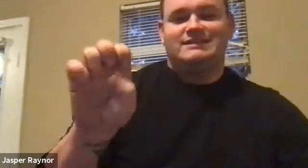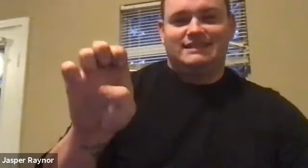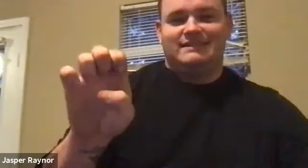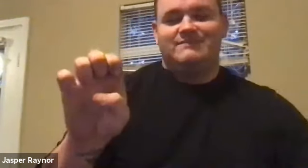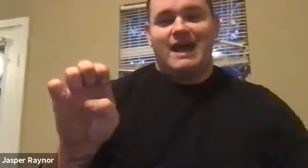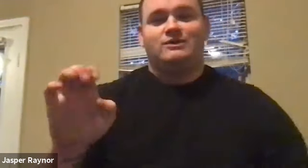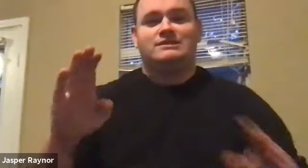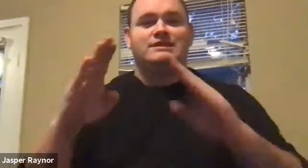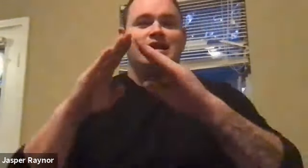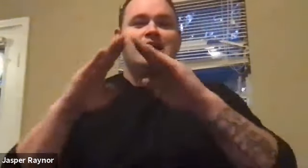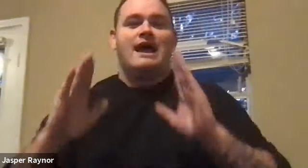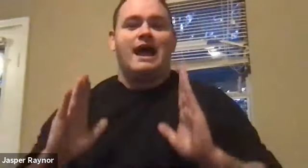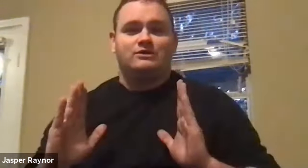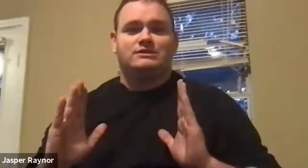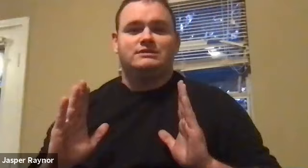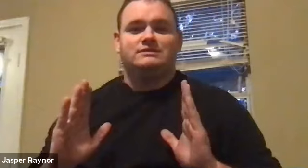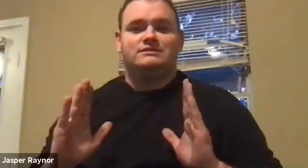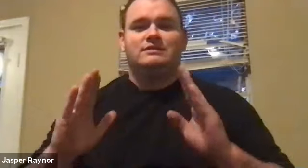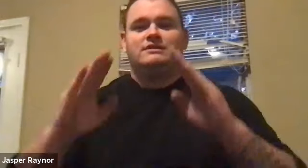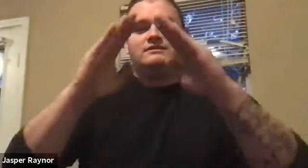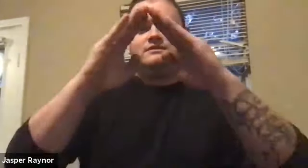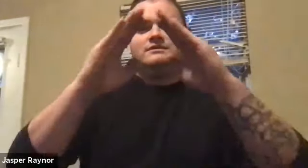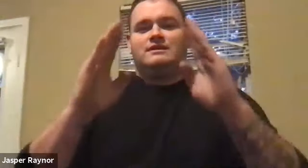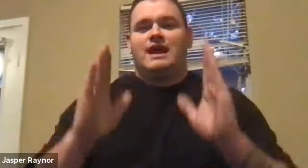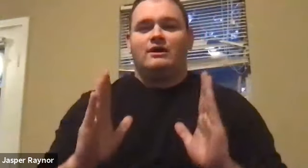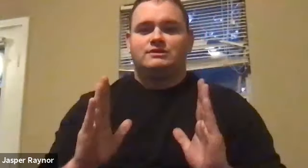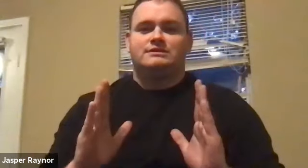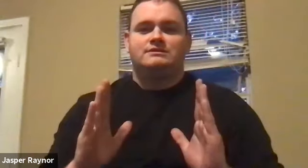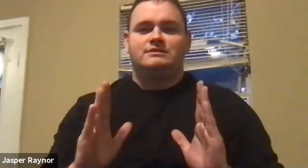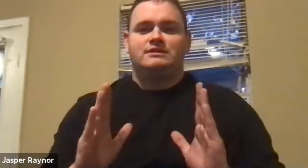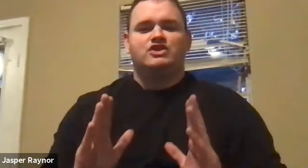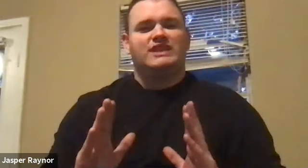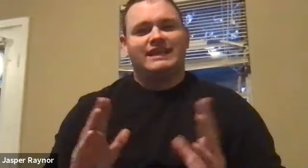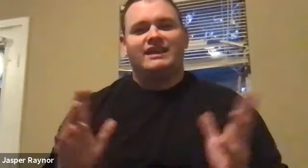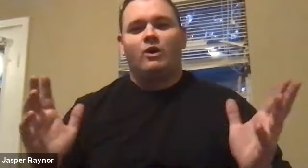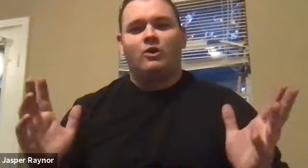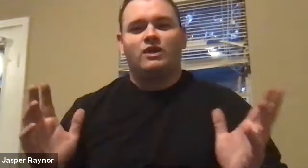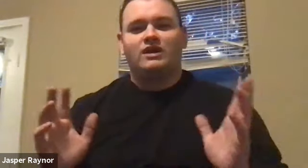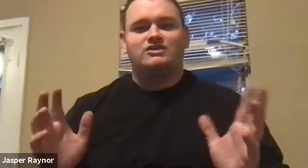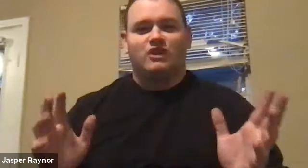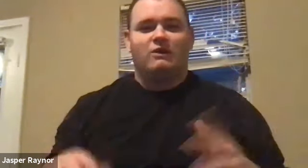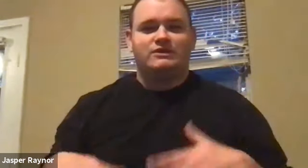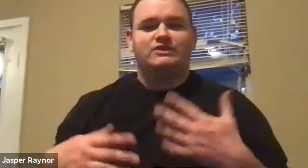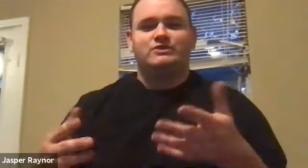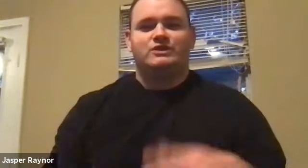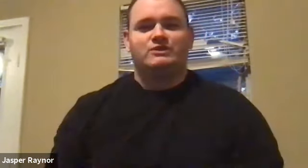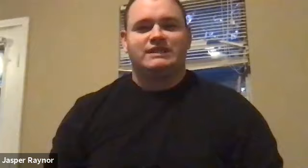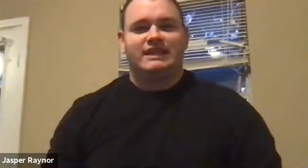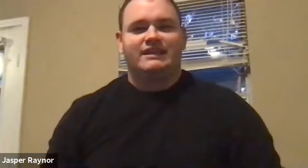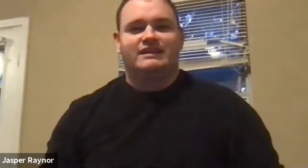H-O-U-S-E. House. House. House. Just think of the old ugly drawings you used to do as a kid.